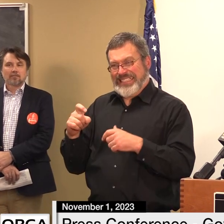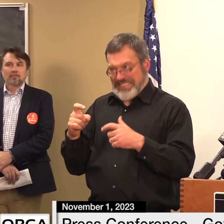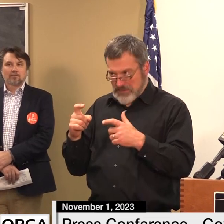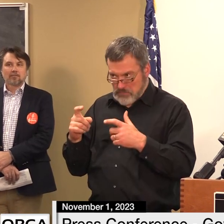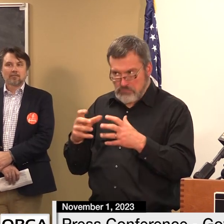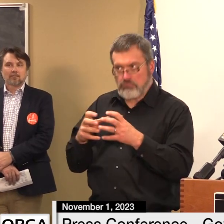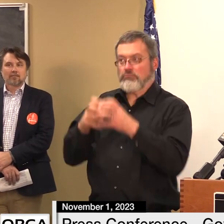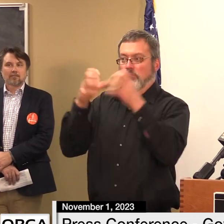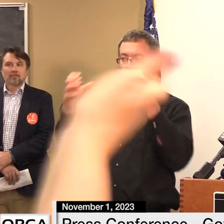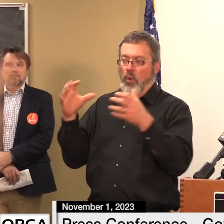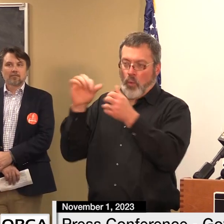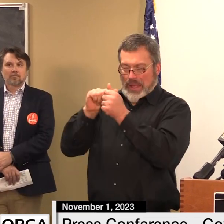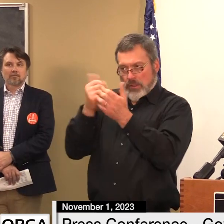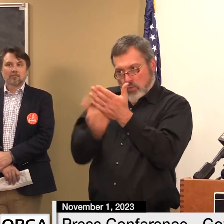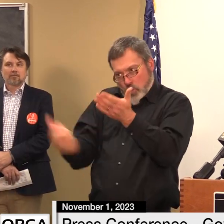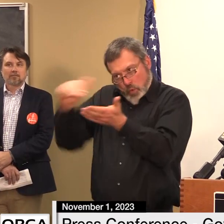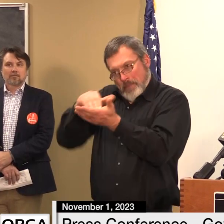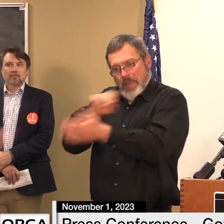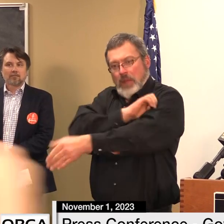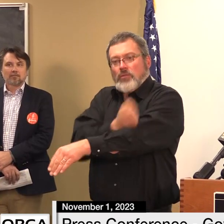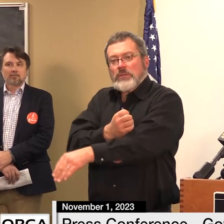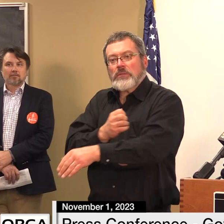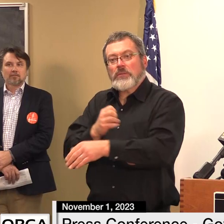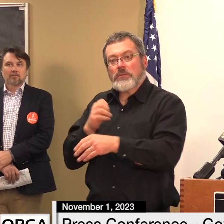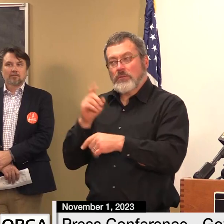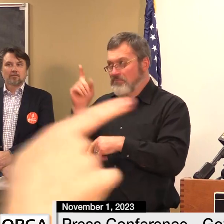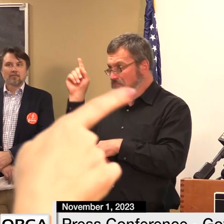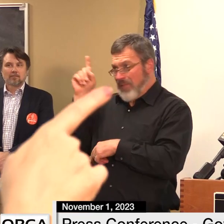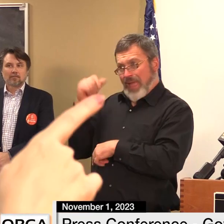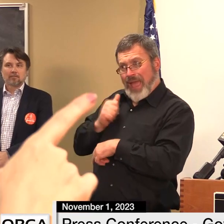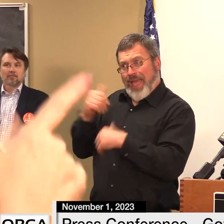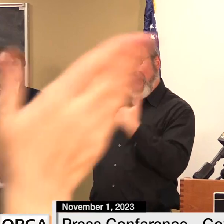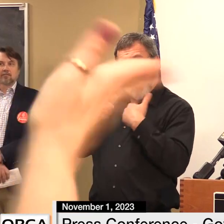from Canada, because they have the resources and